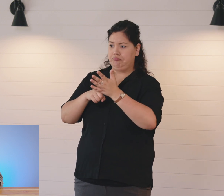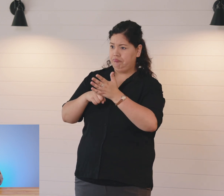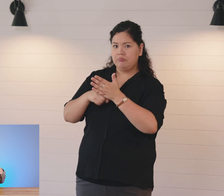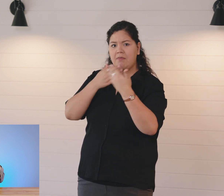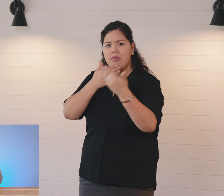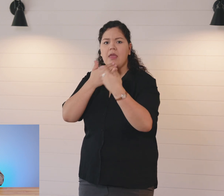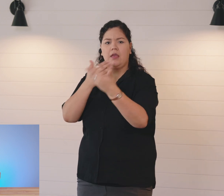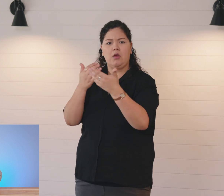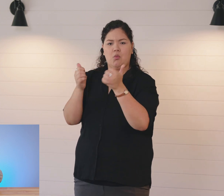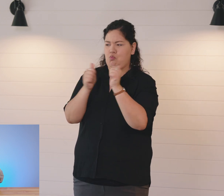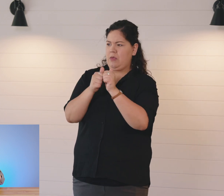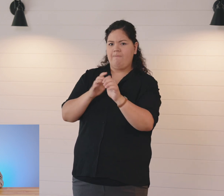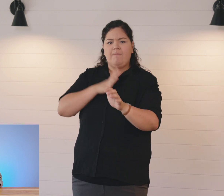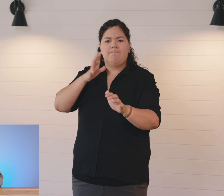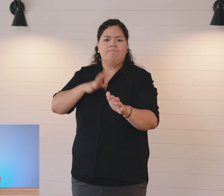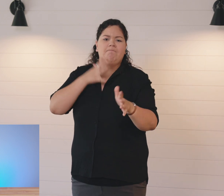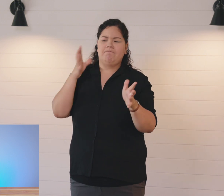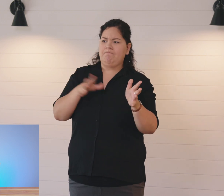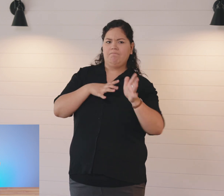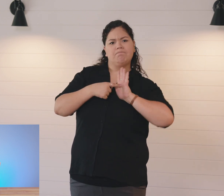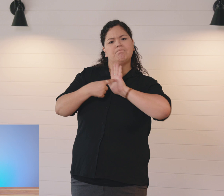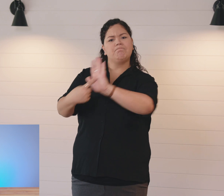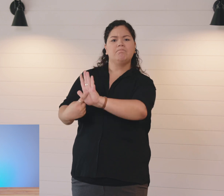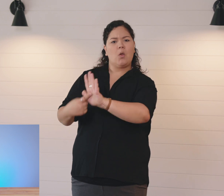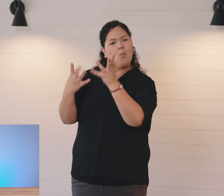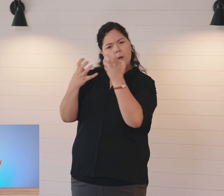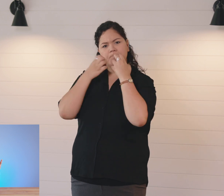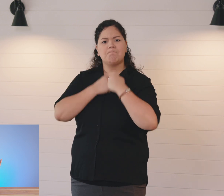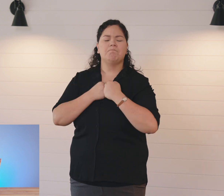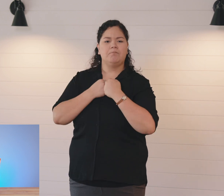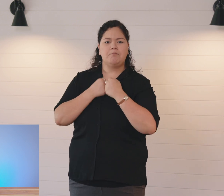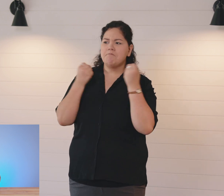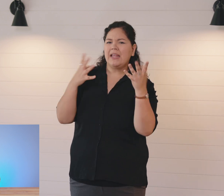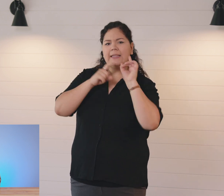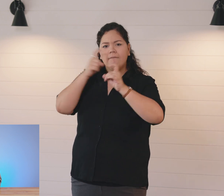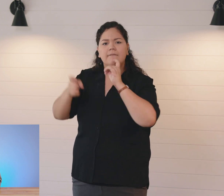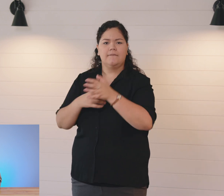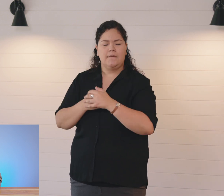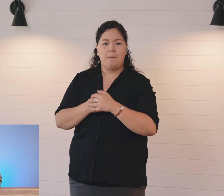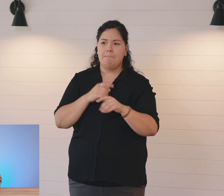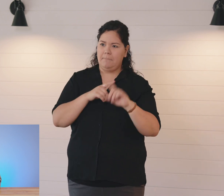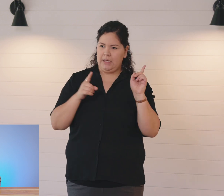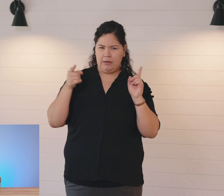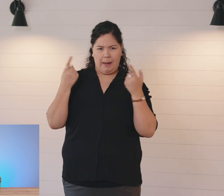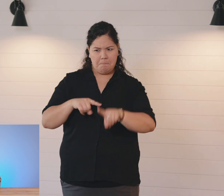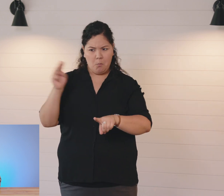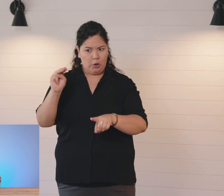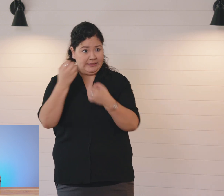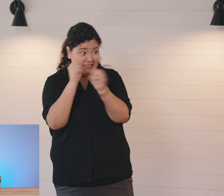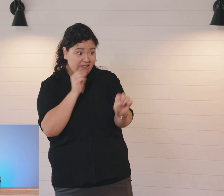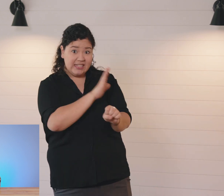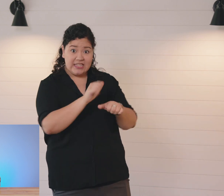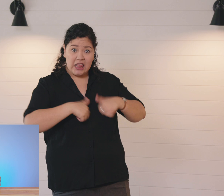with liberal overflow, many gifts. And yet here's a guy who saved his life